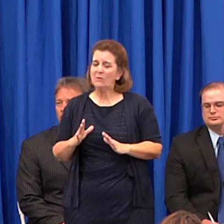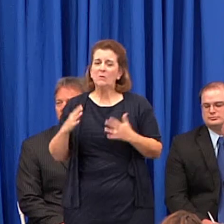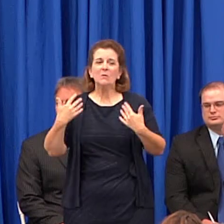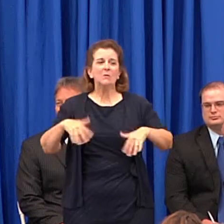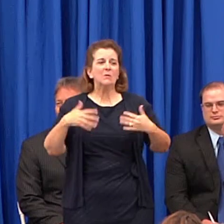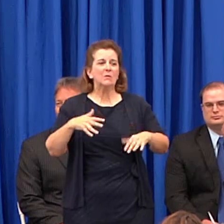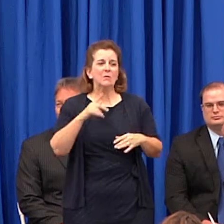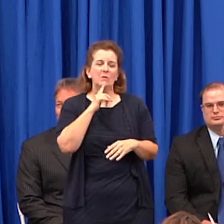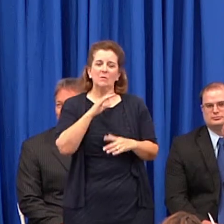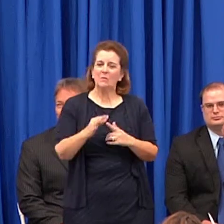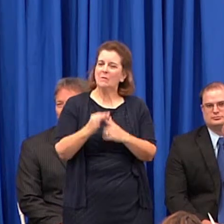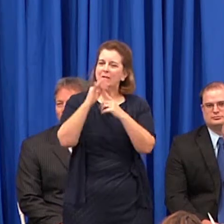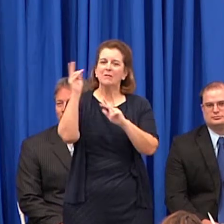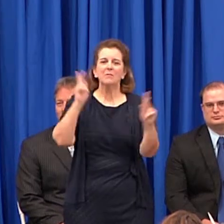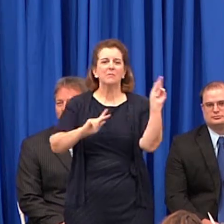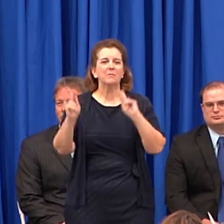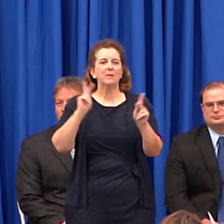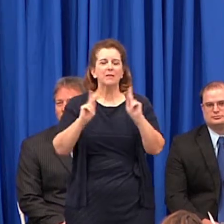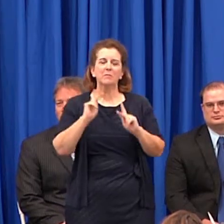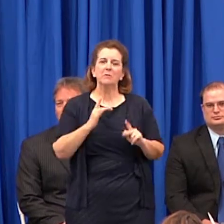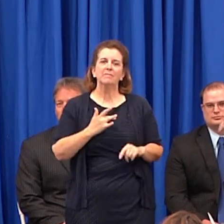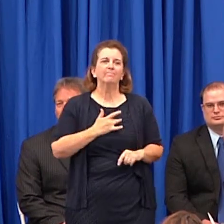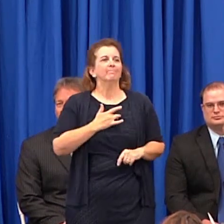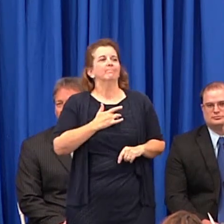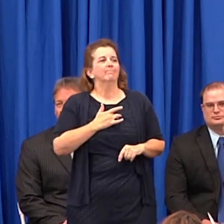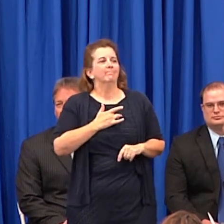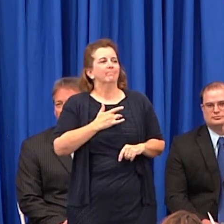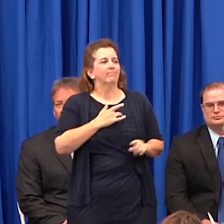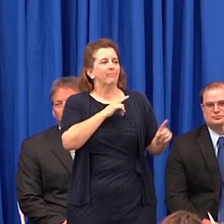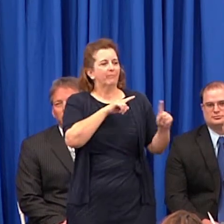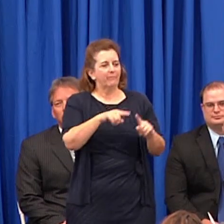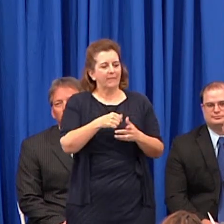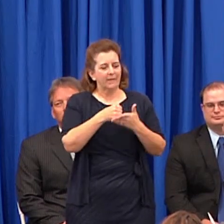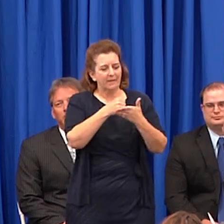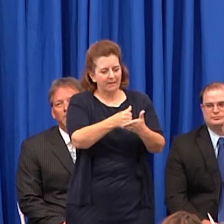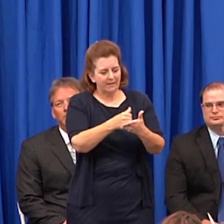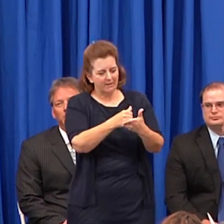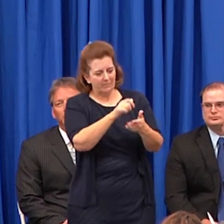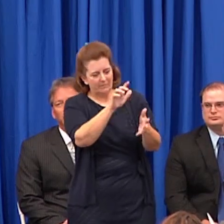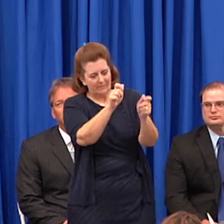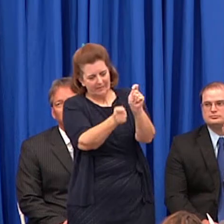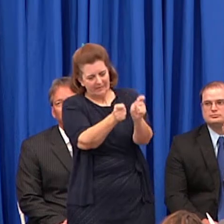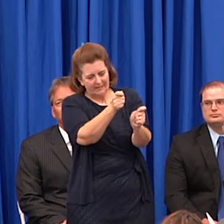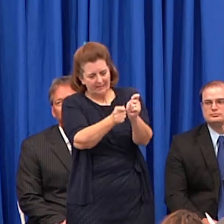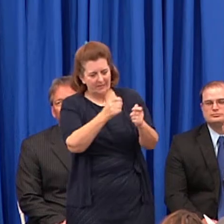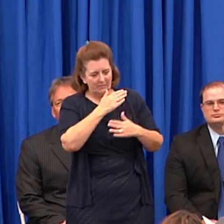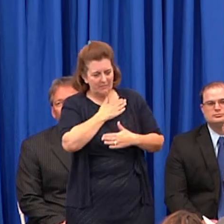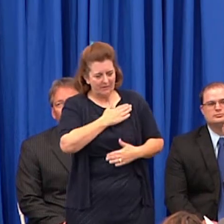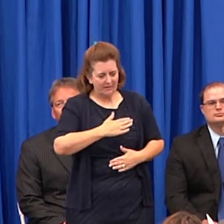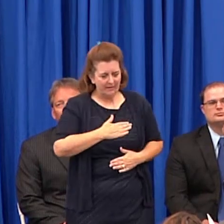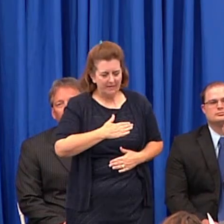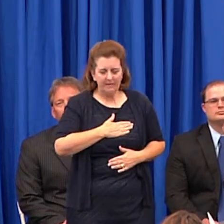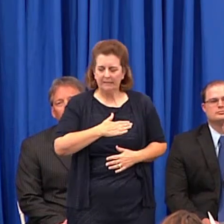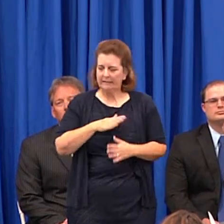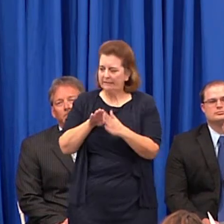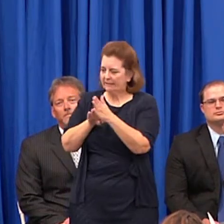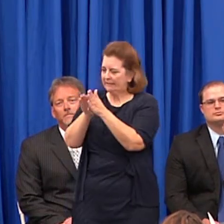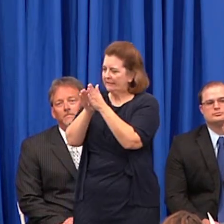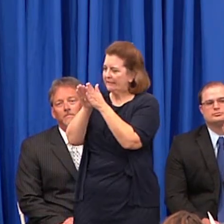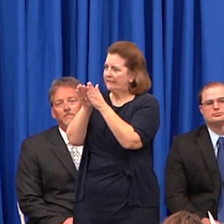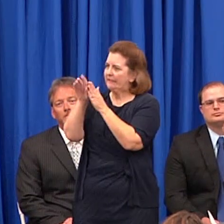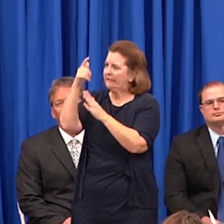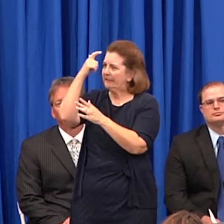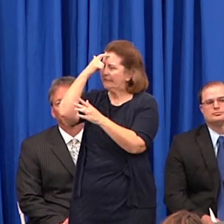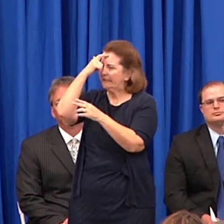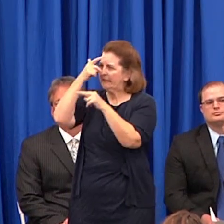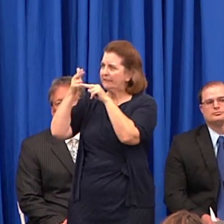breed, truly called to our fields, for we help mend the body and we help develop the mind. At this time, I'd